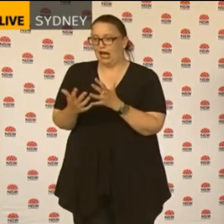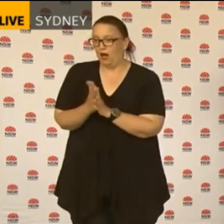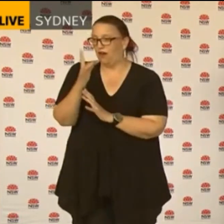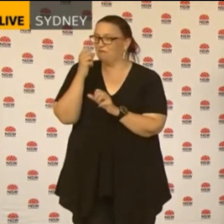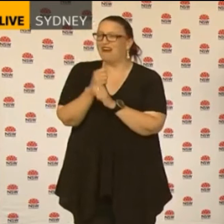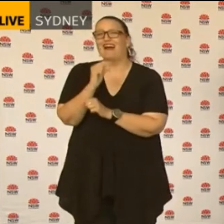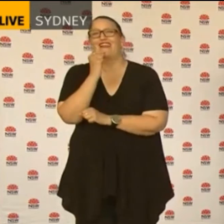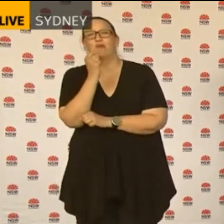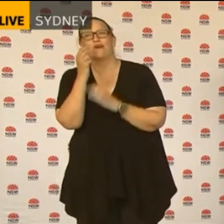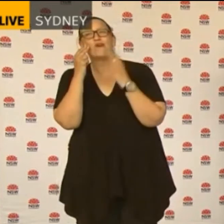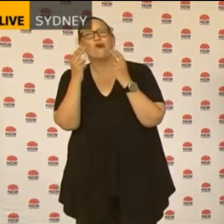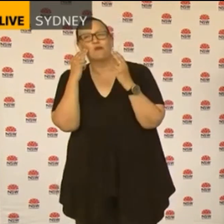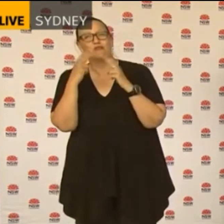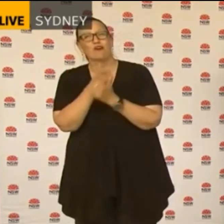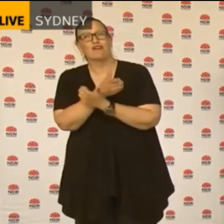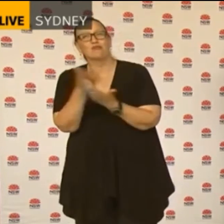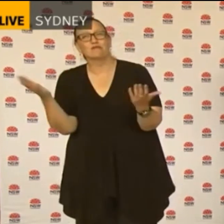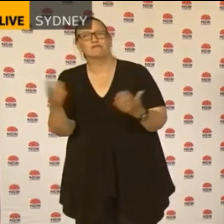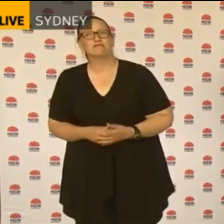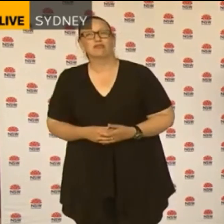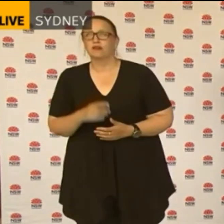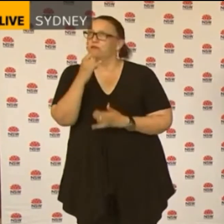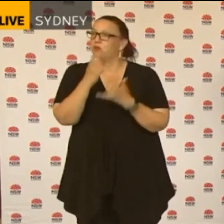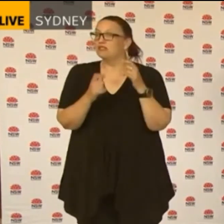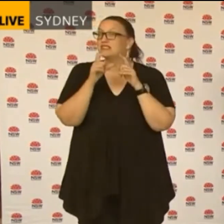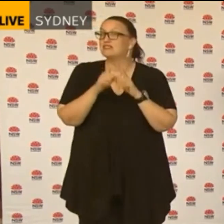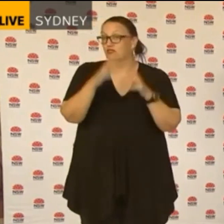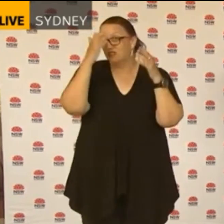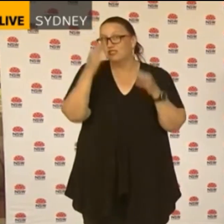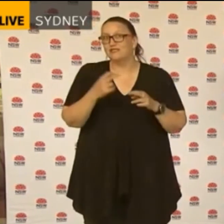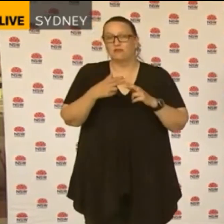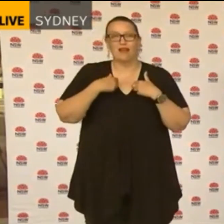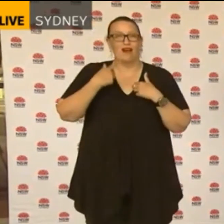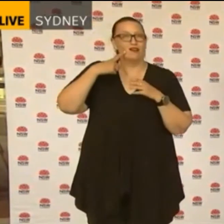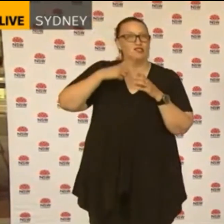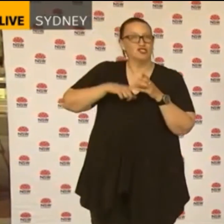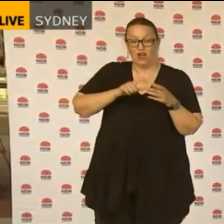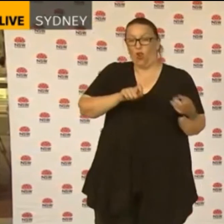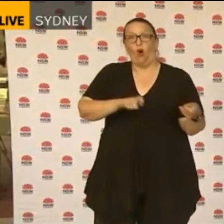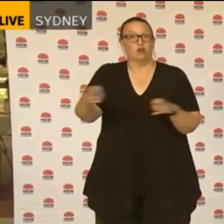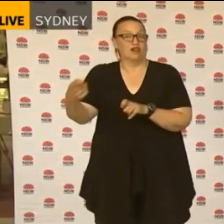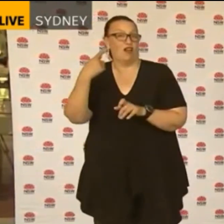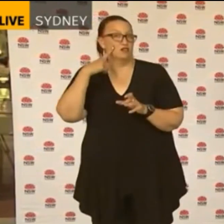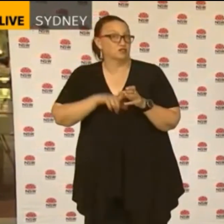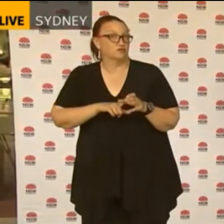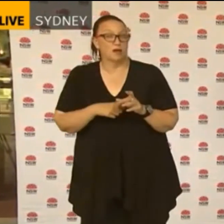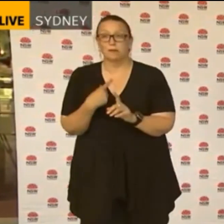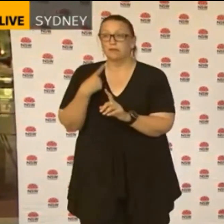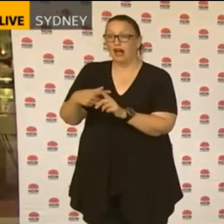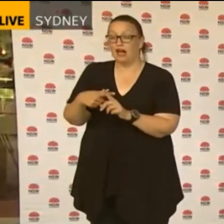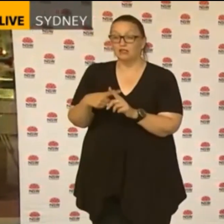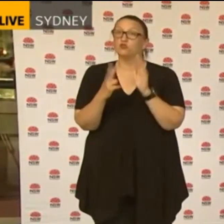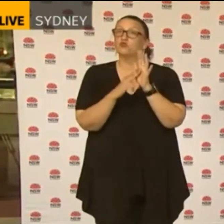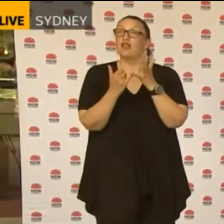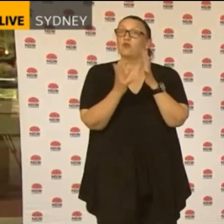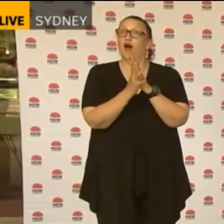decision. I think one of the most difficult decisions was when the state went into lockdown last year. Another very difficult decision was closing the Victorian border, because we knew what impact